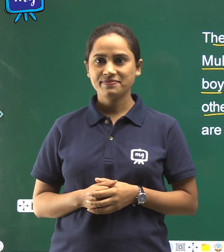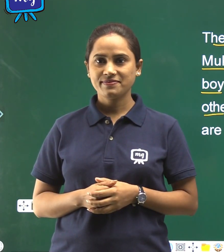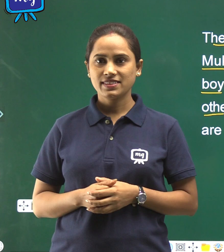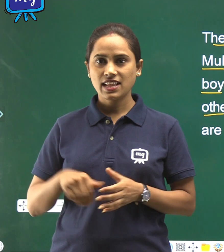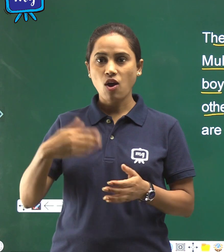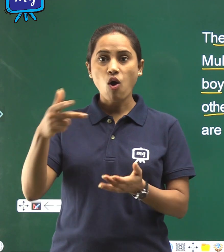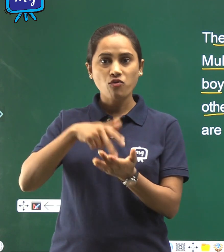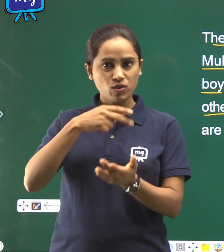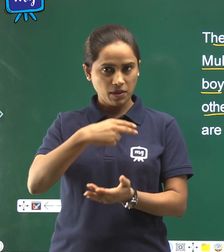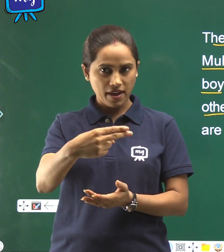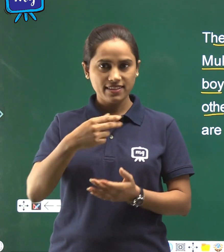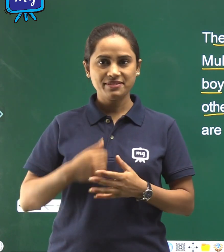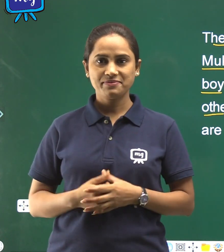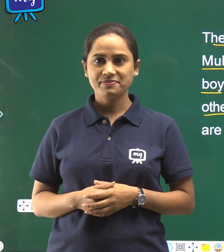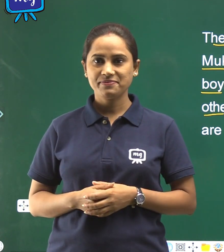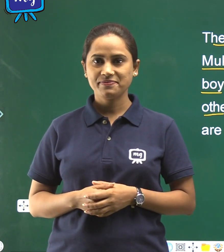of Firozabad,